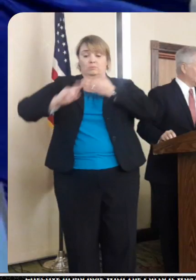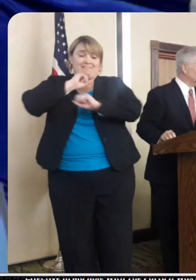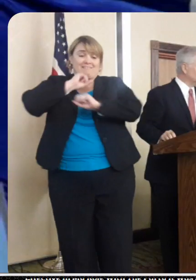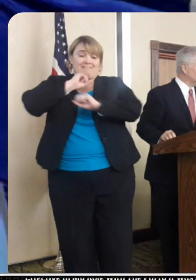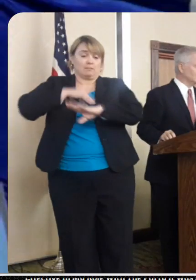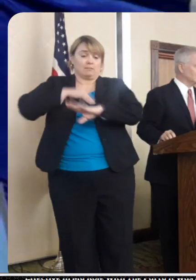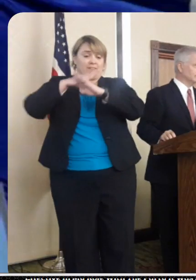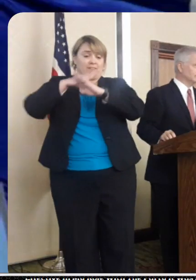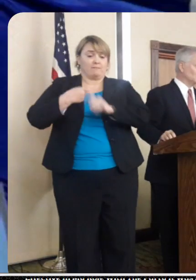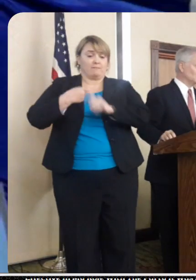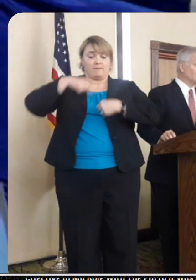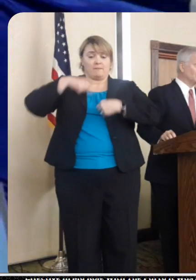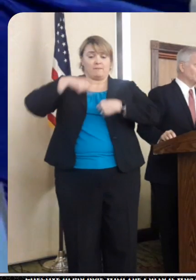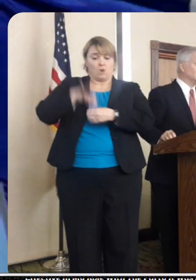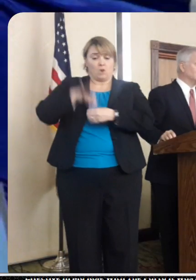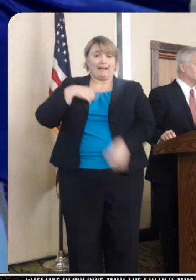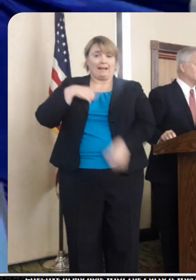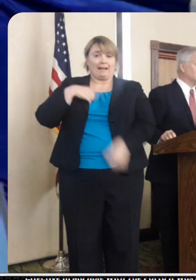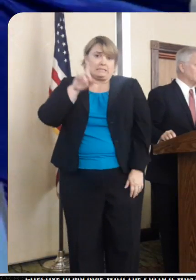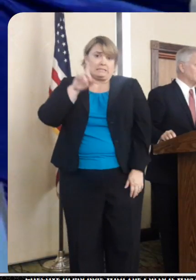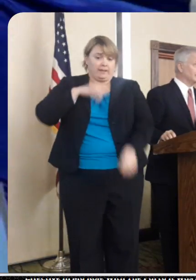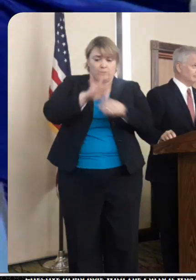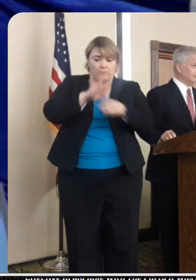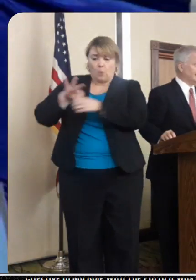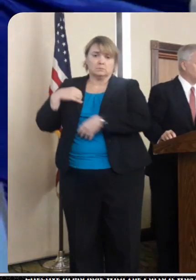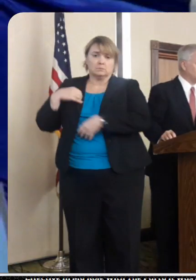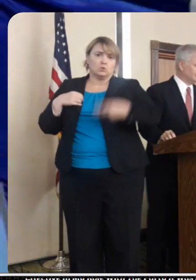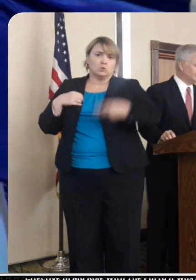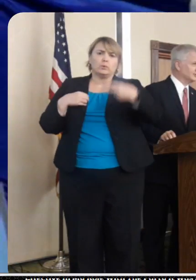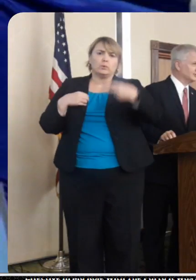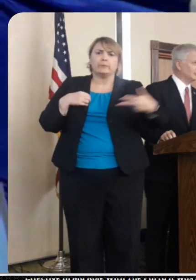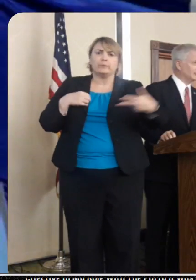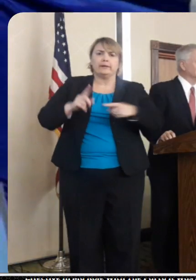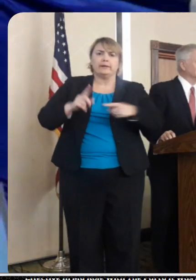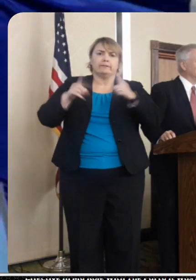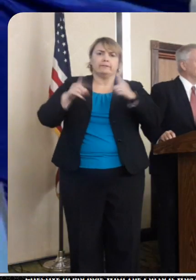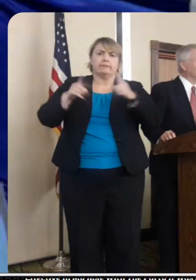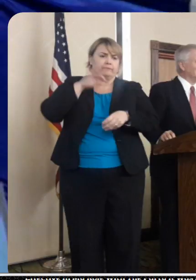There were 2 or 3 votes I remember that I had cast vote.